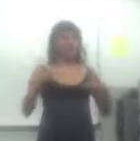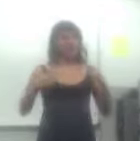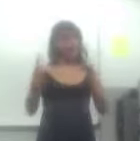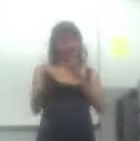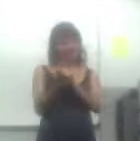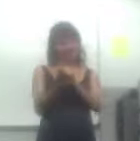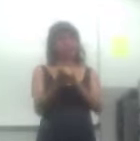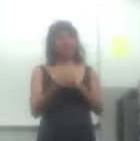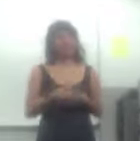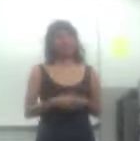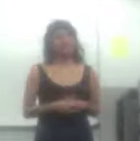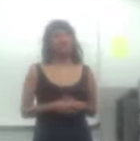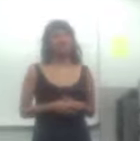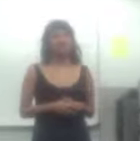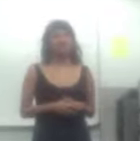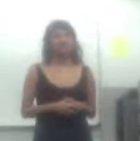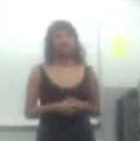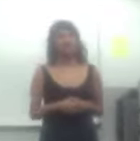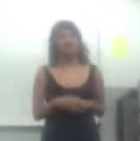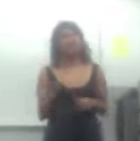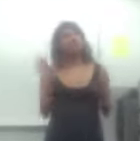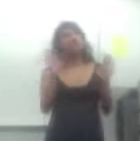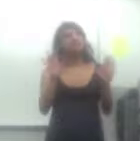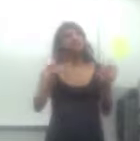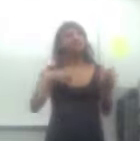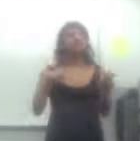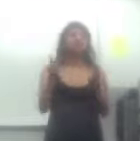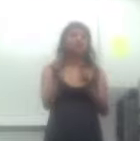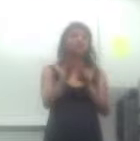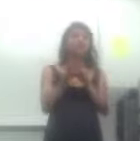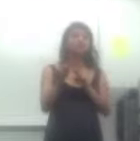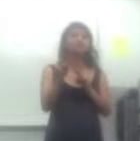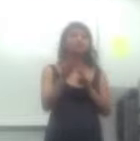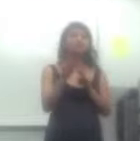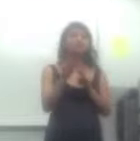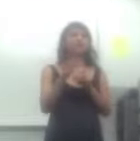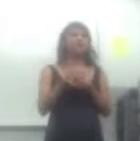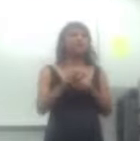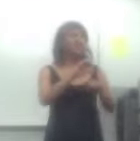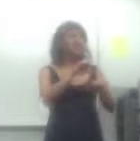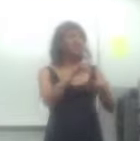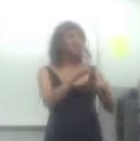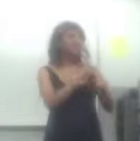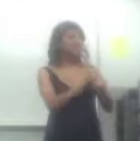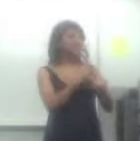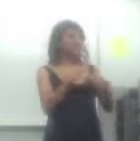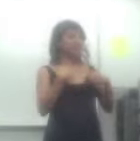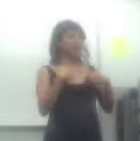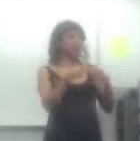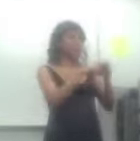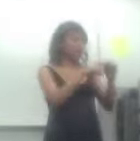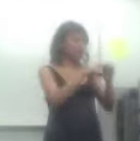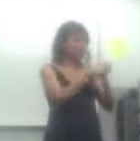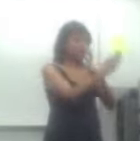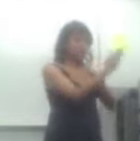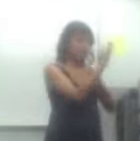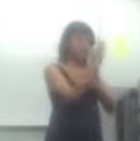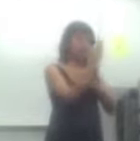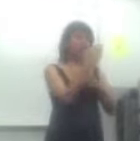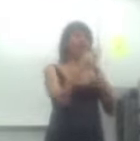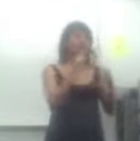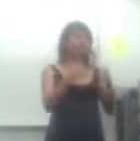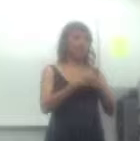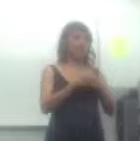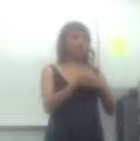So Sunday I observed, and the way the camp is set up, there's practice in the morning and games at night. There are 4 games.